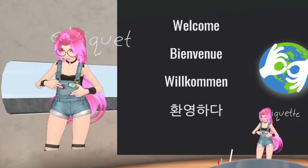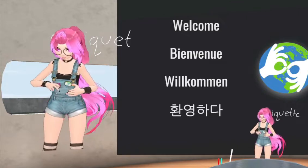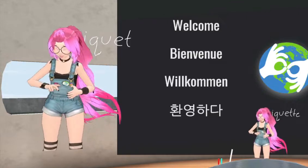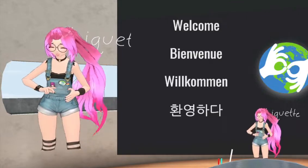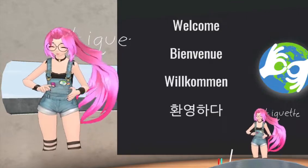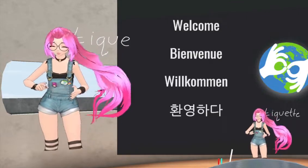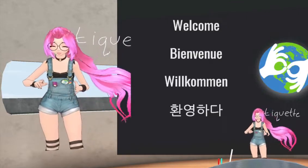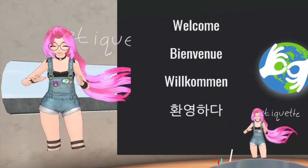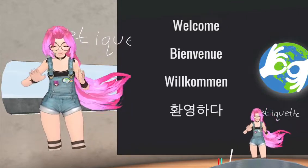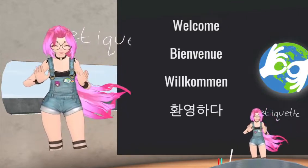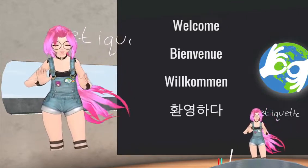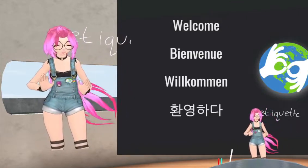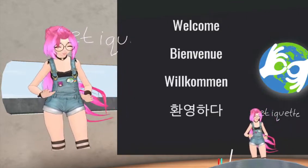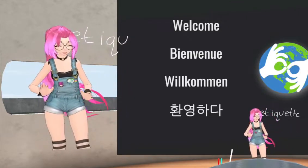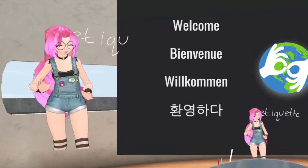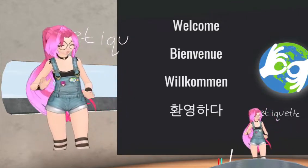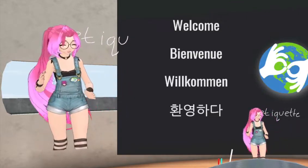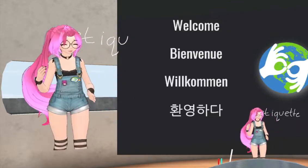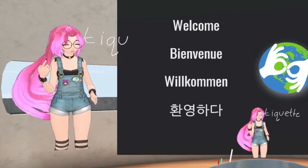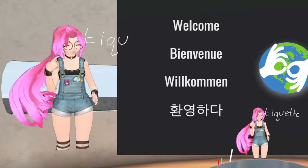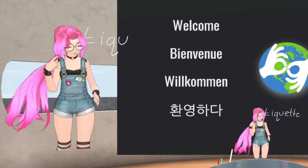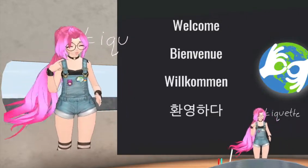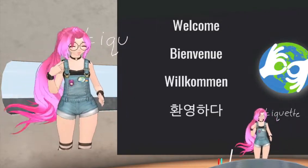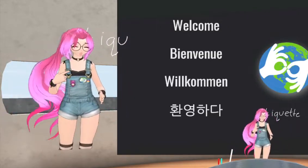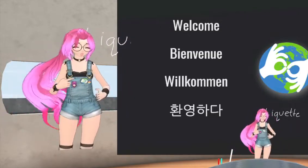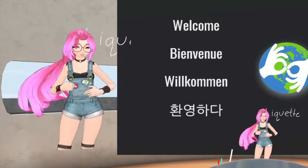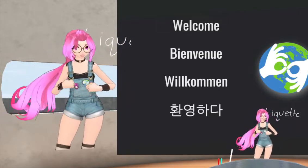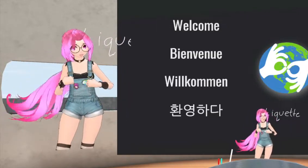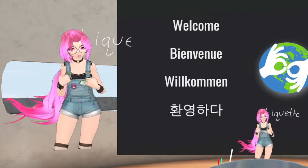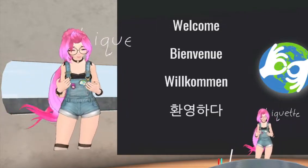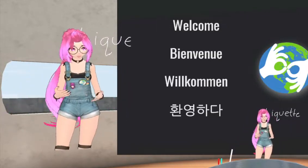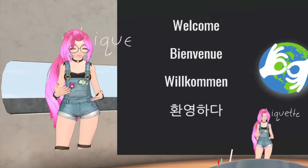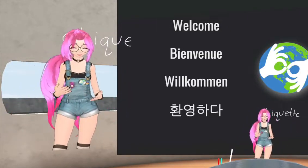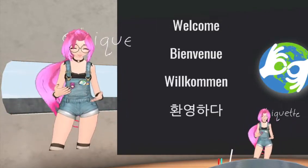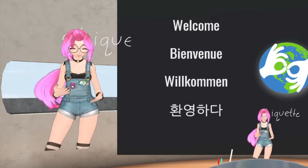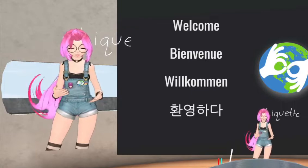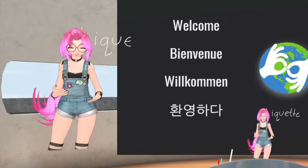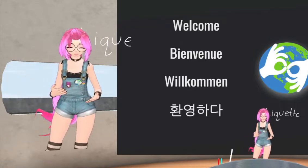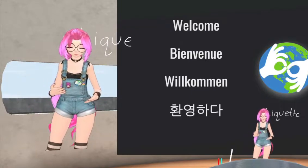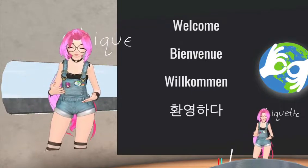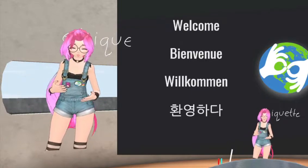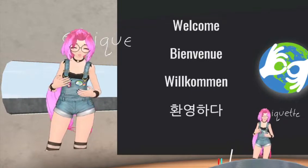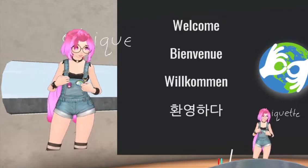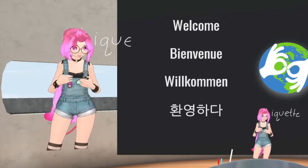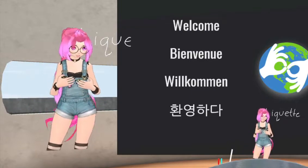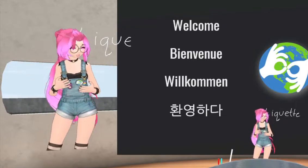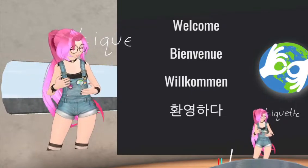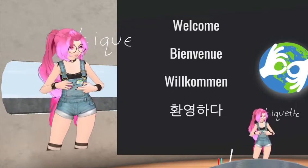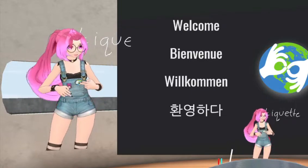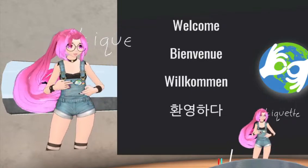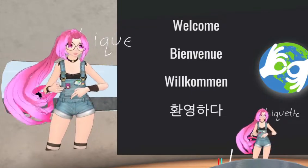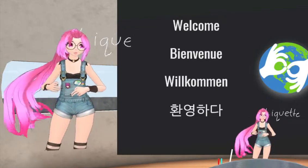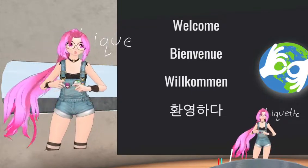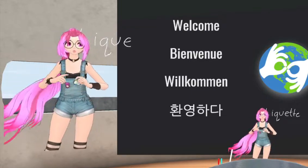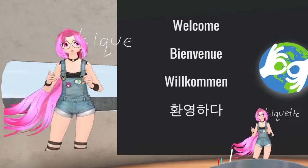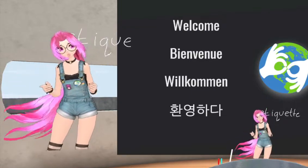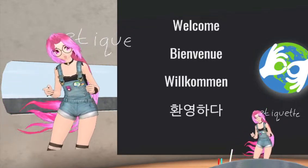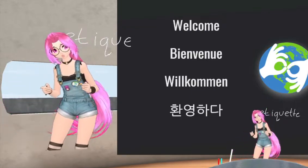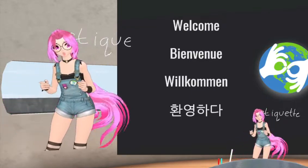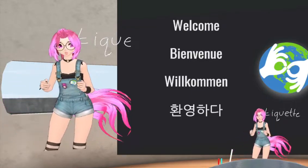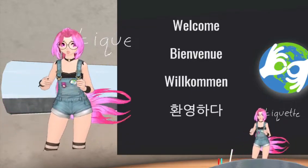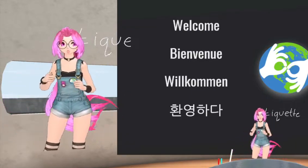start talking on top of them and signing on top of them when they're not done, or doing something along those lines, which I know sounds like common sense,